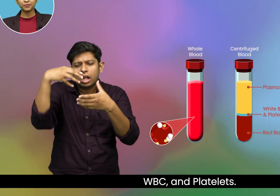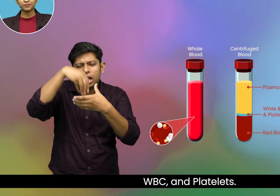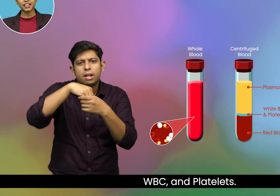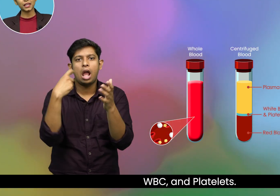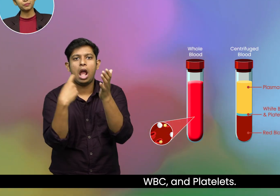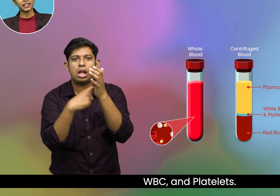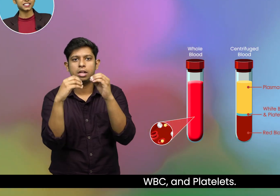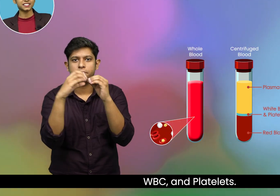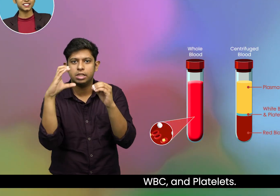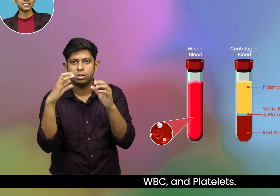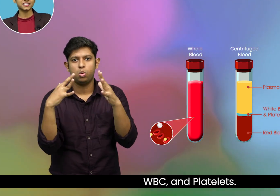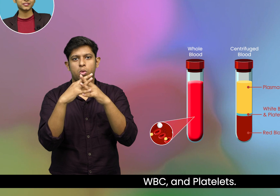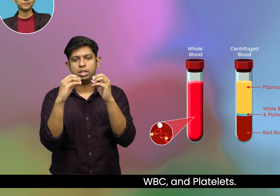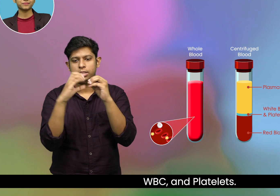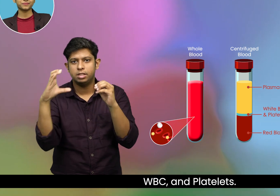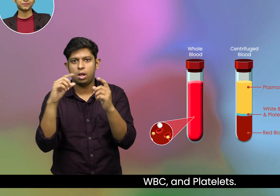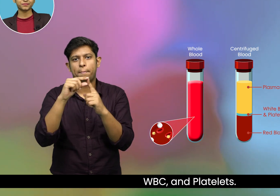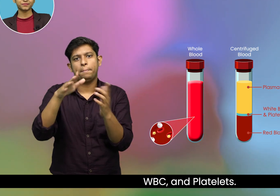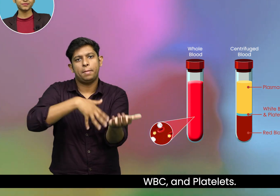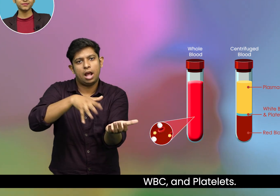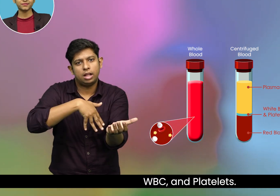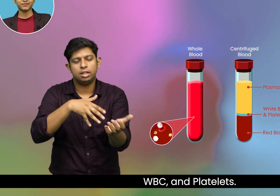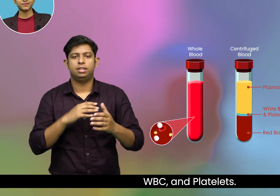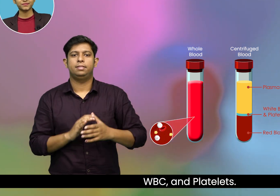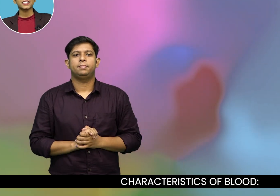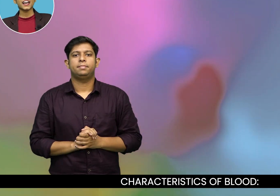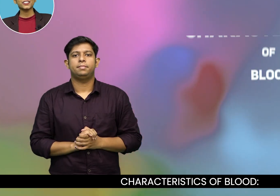WBC and platelets.